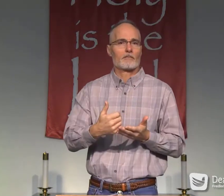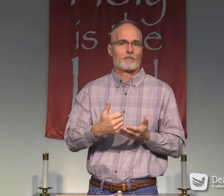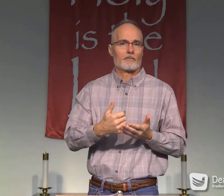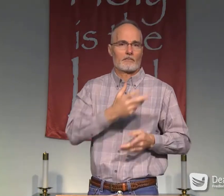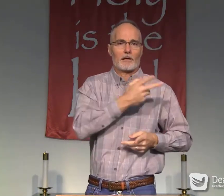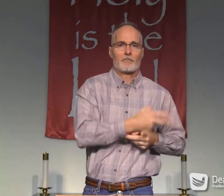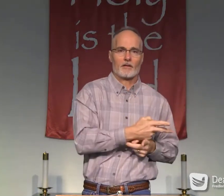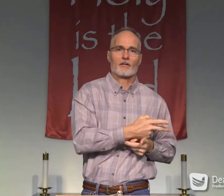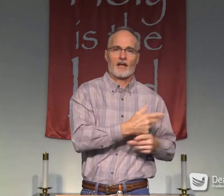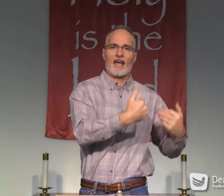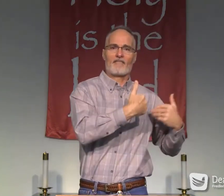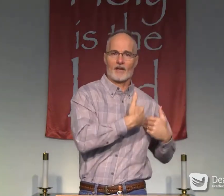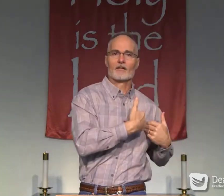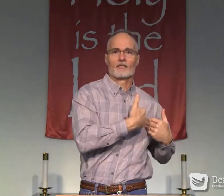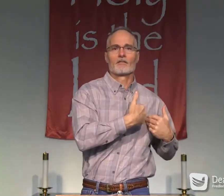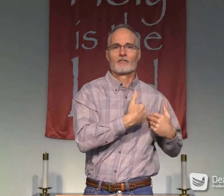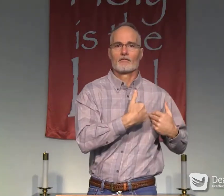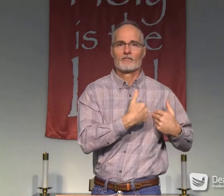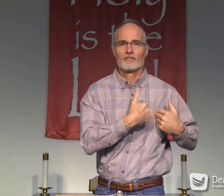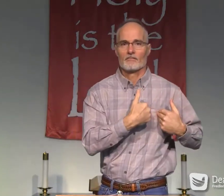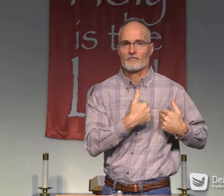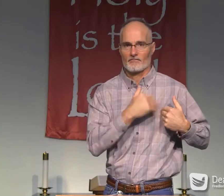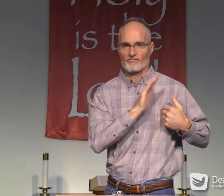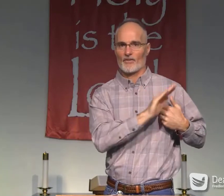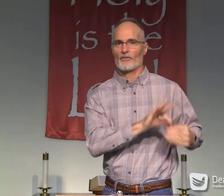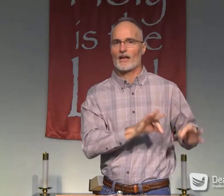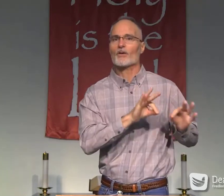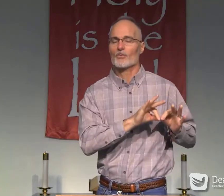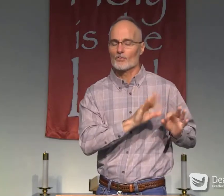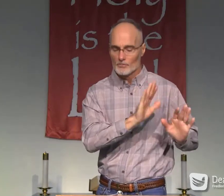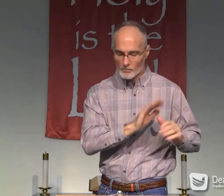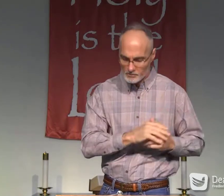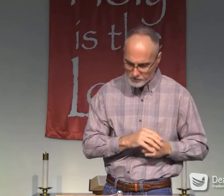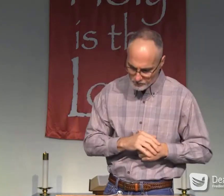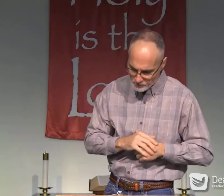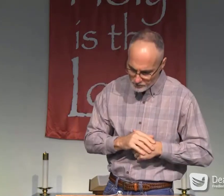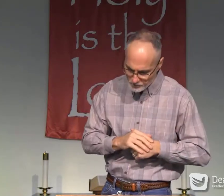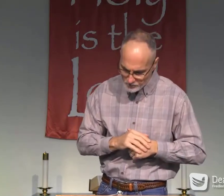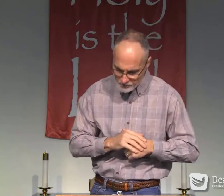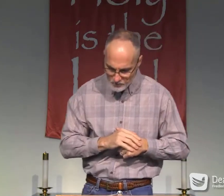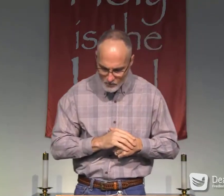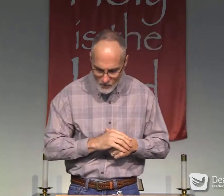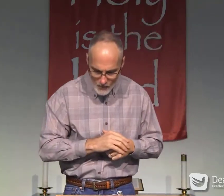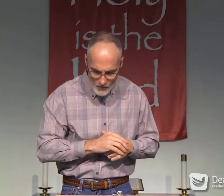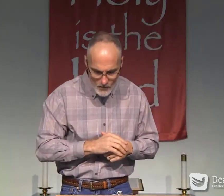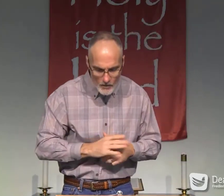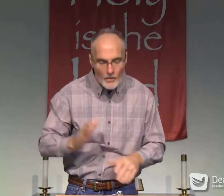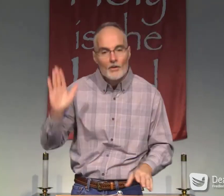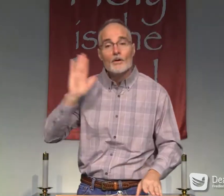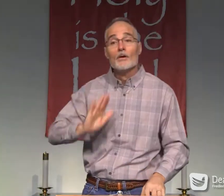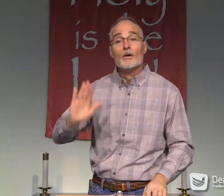bank accounts. So things that they collected was what accumulated their value.